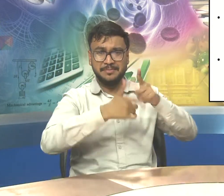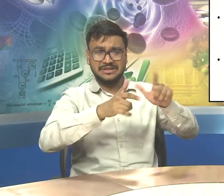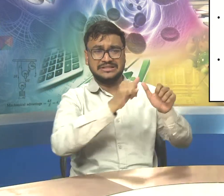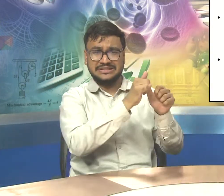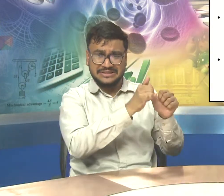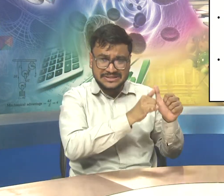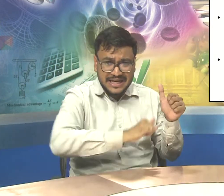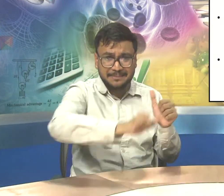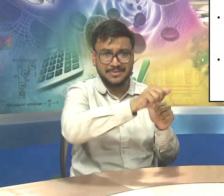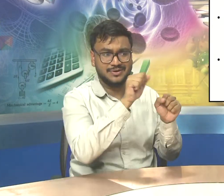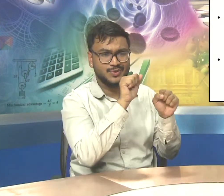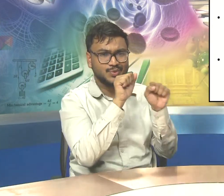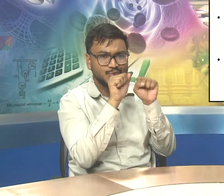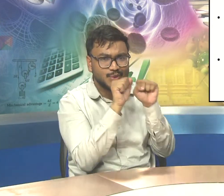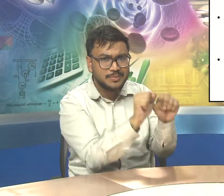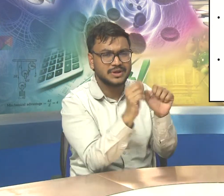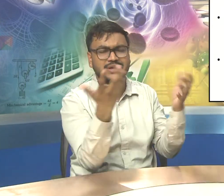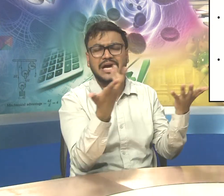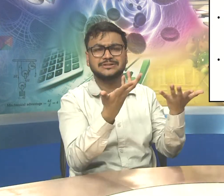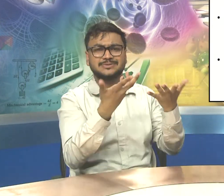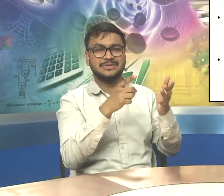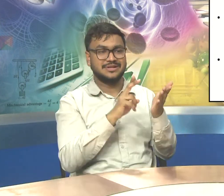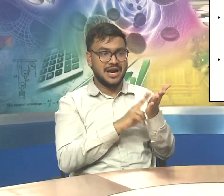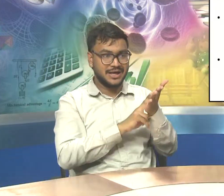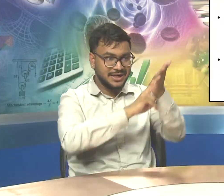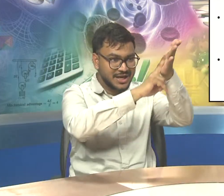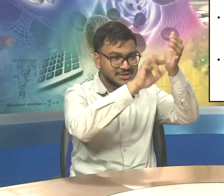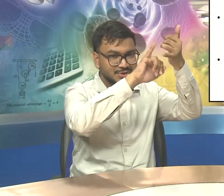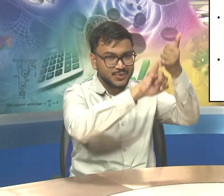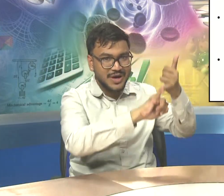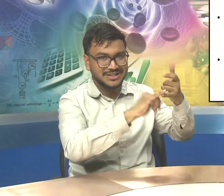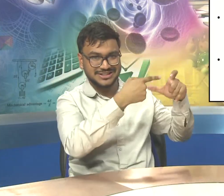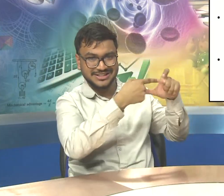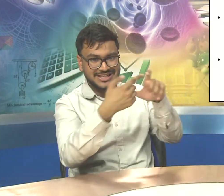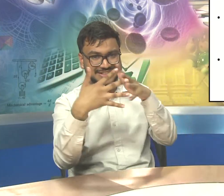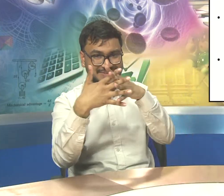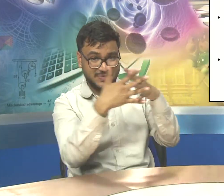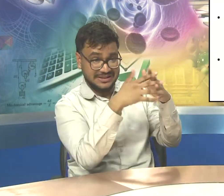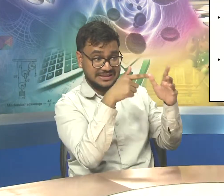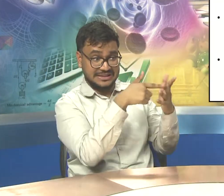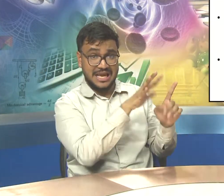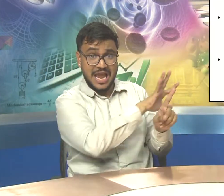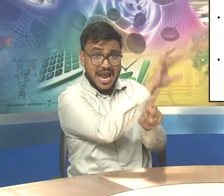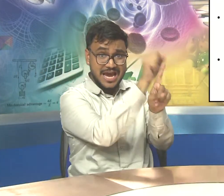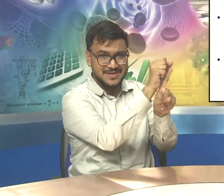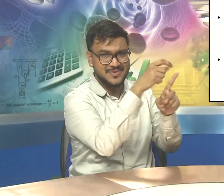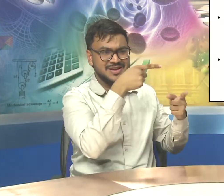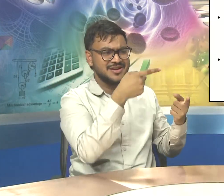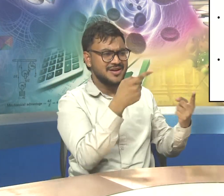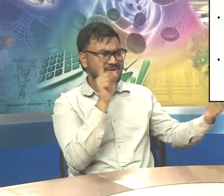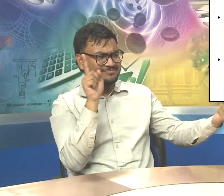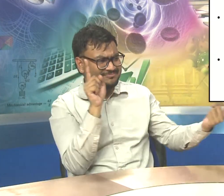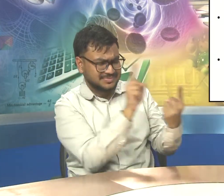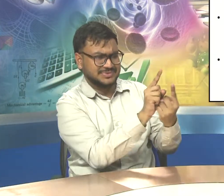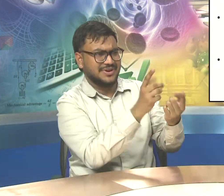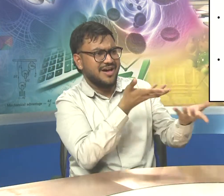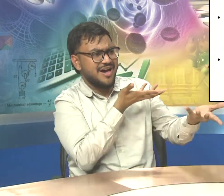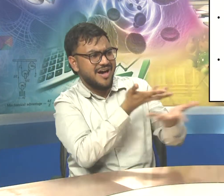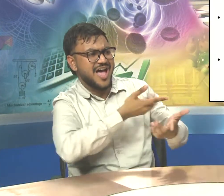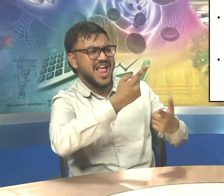We can also make jokes, and a person from the same language and culture